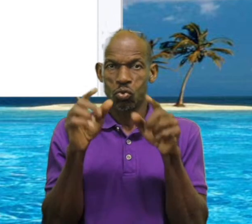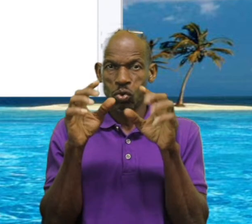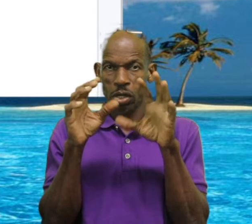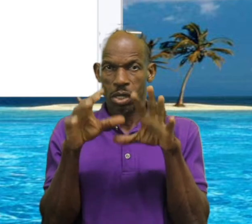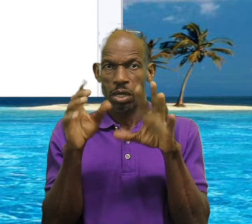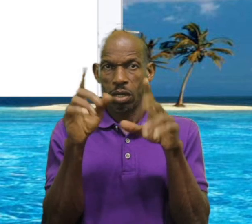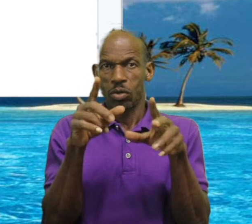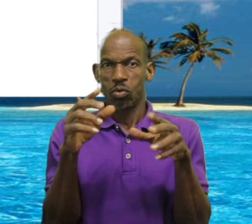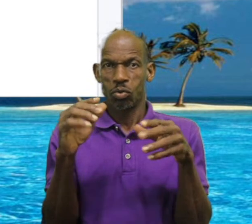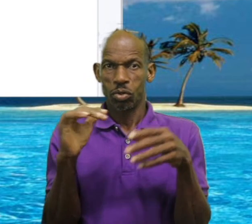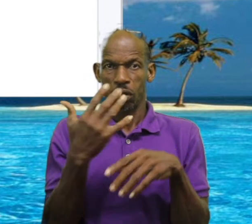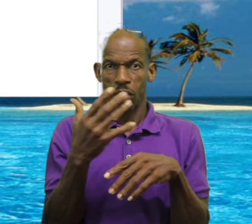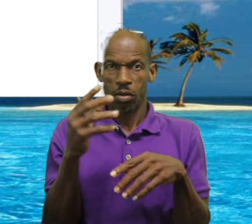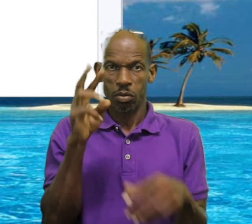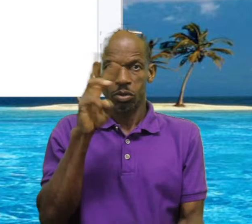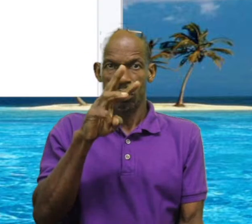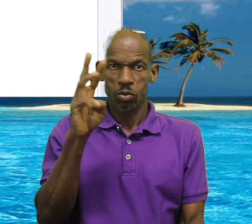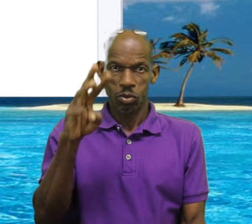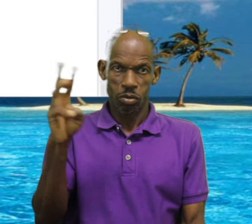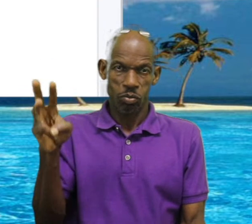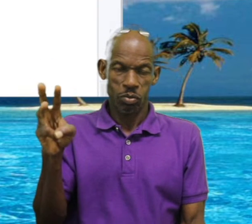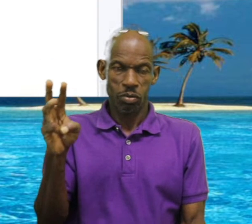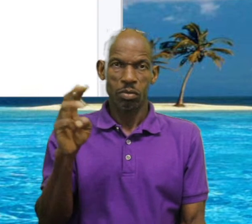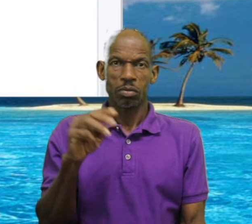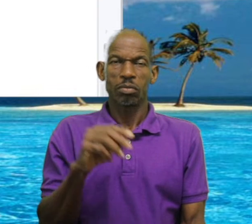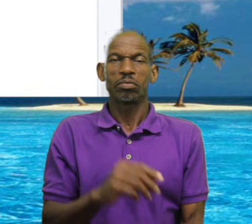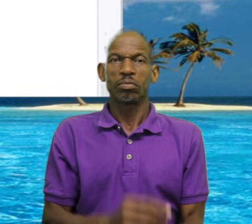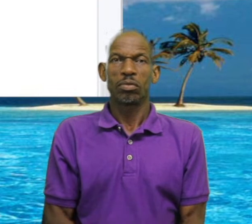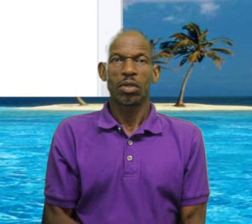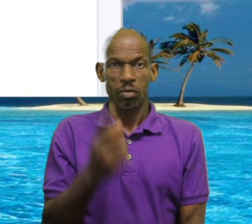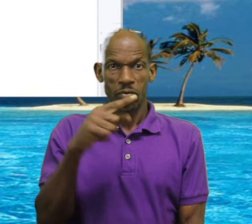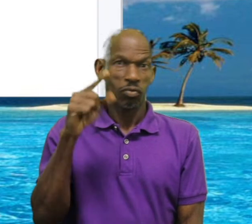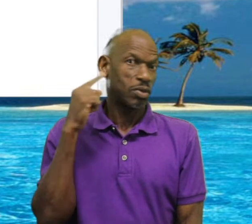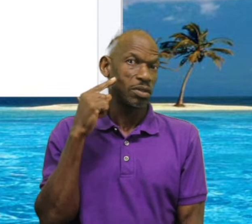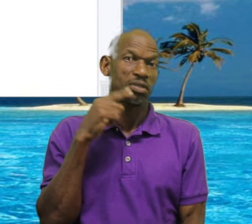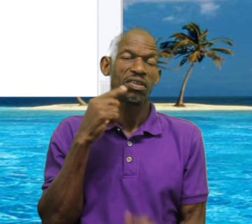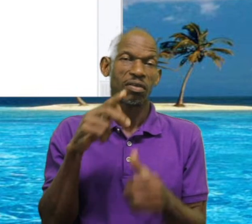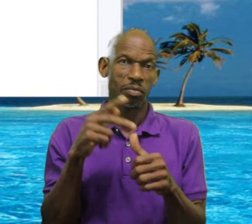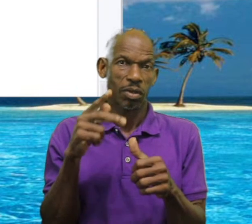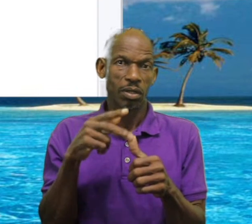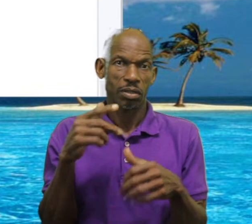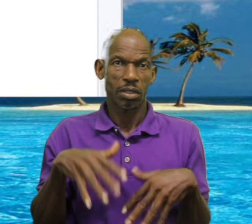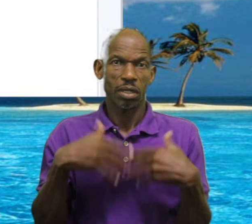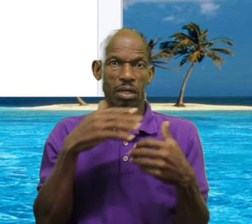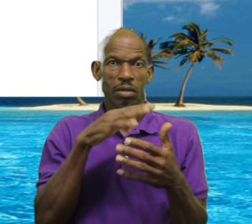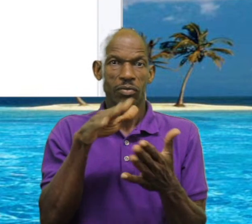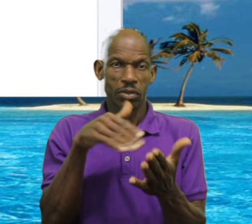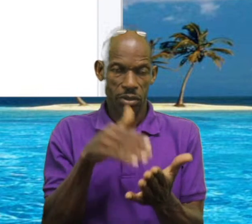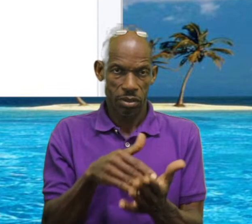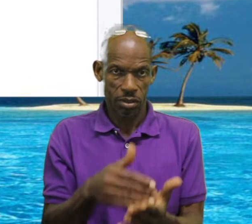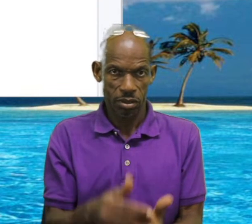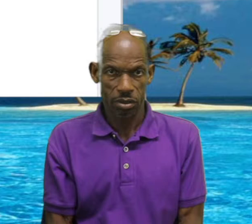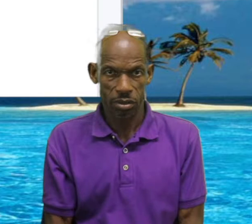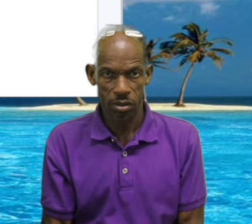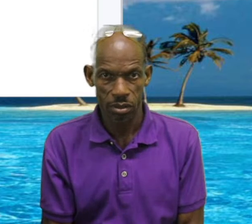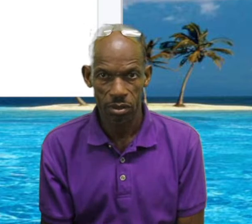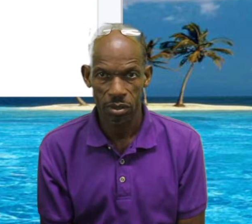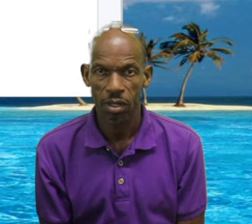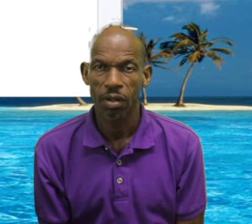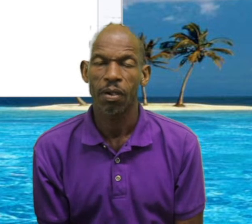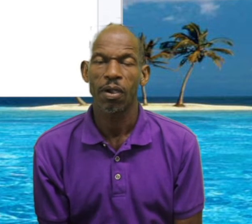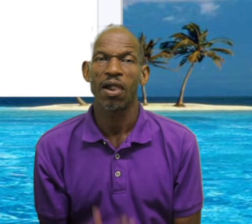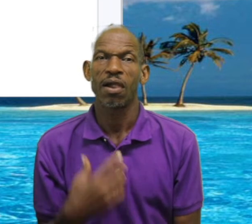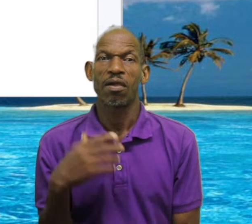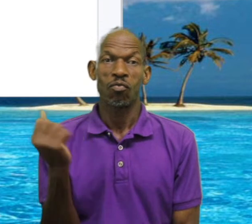our website. We have a website now for Deaf Pioneers Life Center. We have a website that we having all our